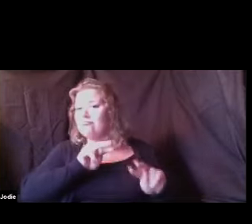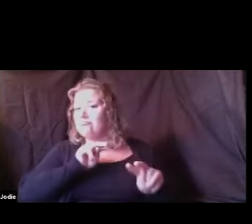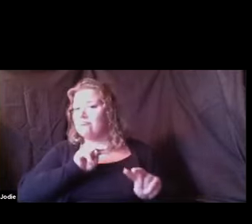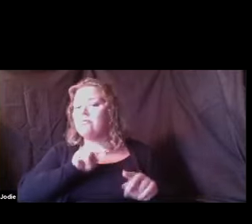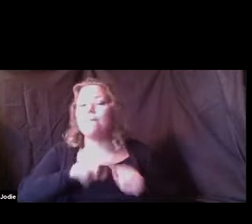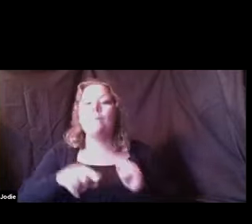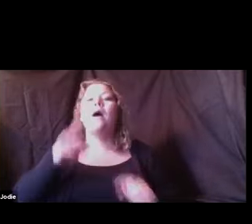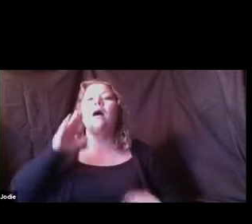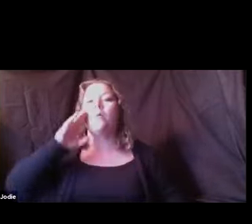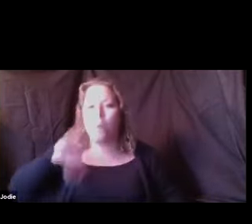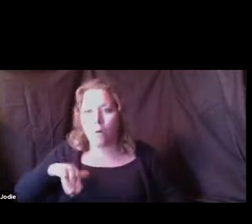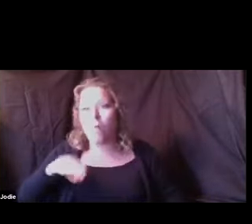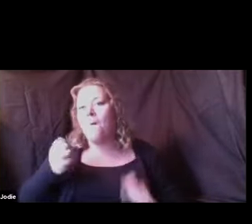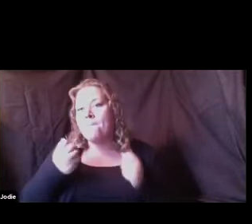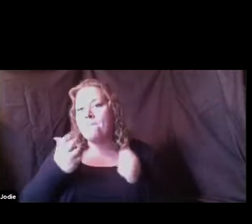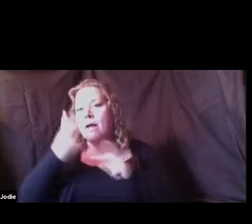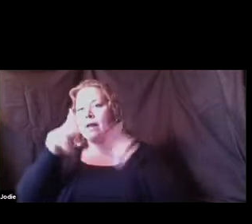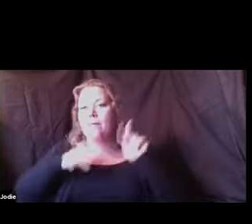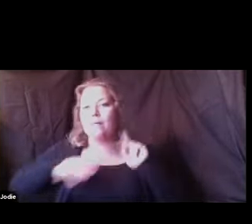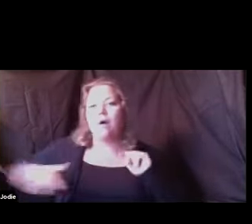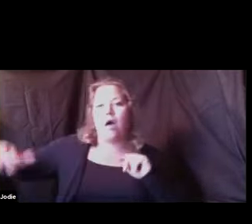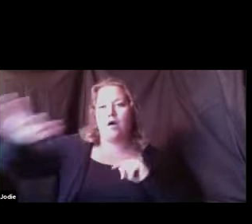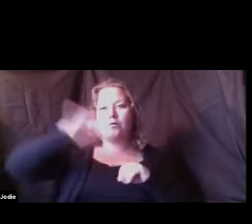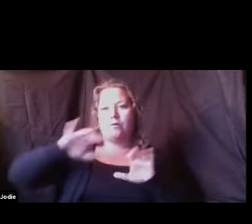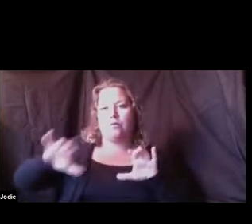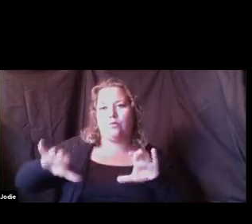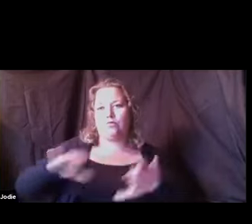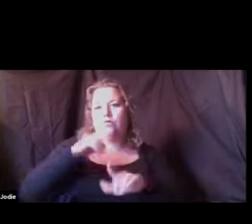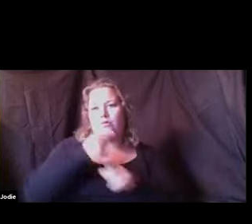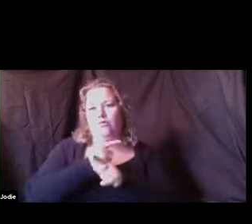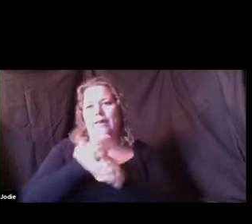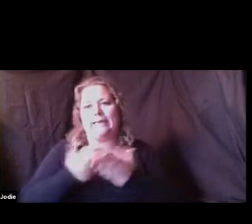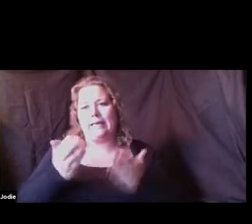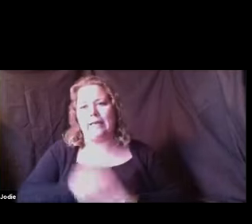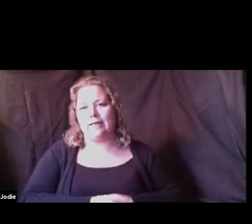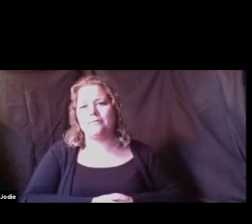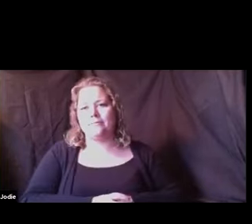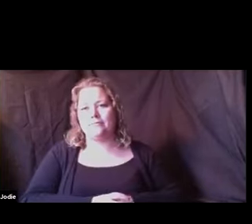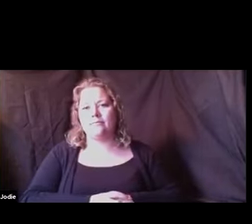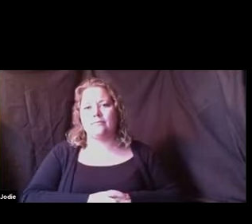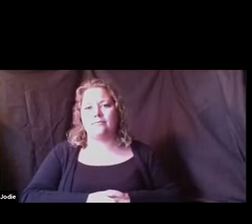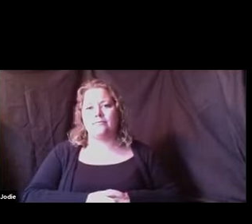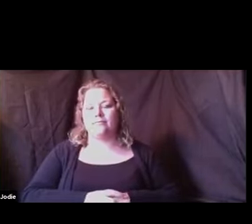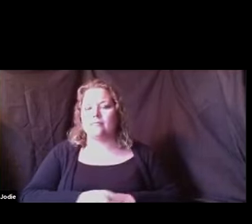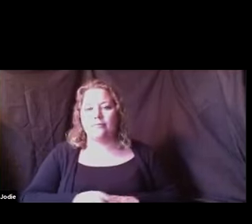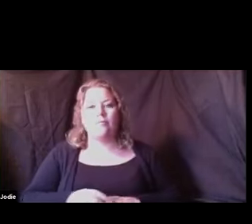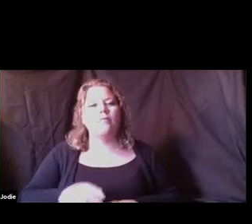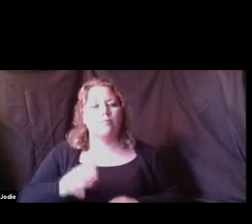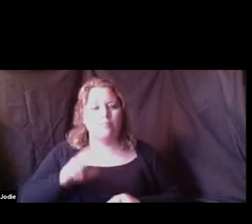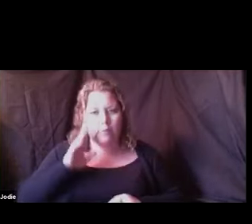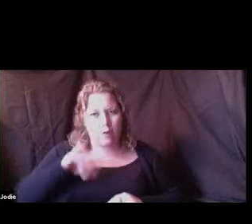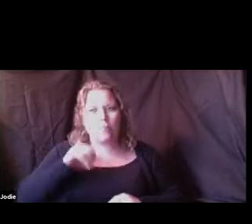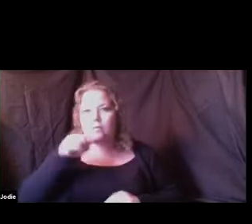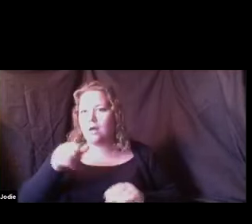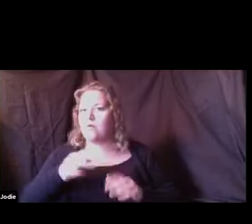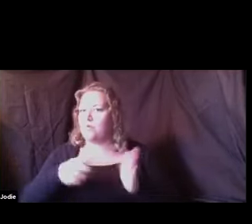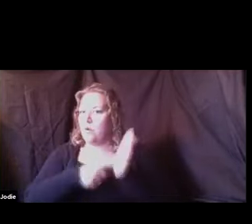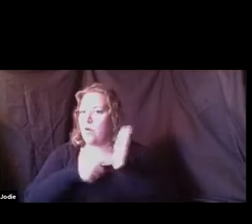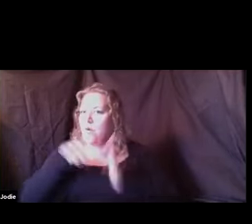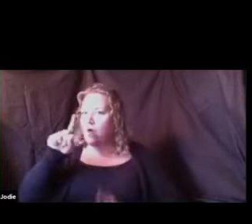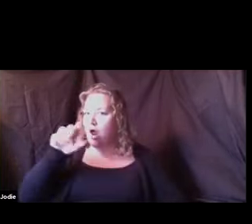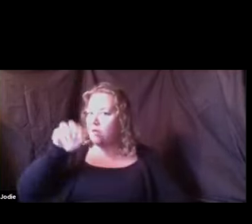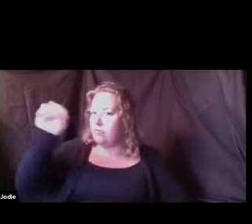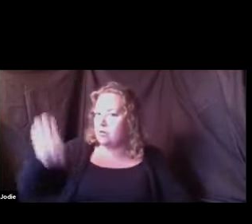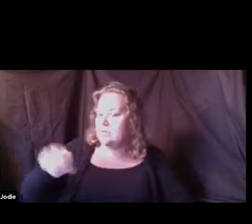doing the right thing, and I'm, it doesn't take 100%, thankfully, but it does take a majority.